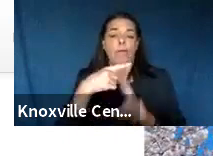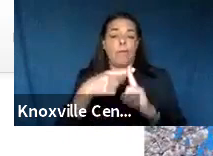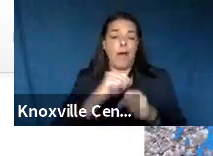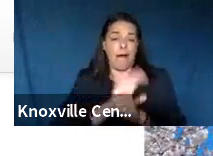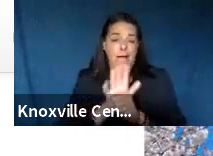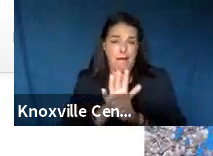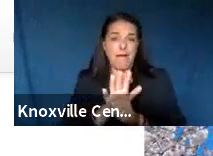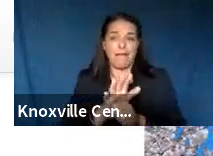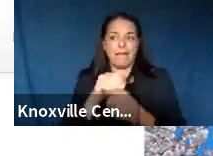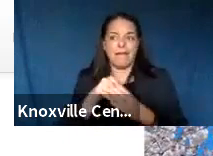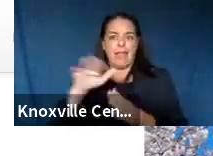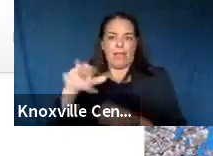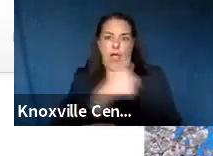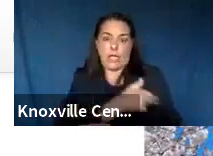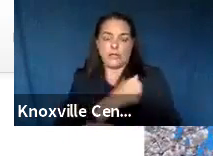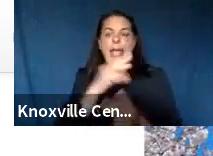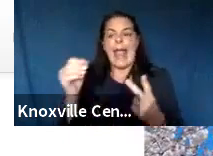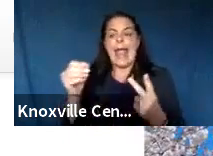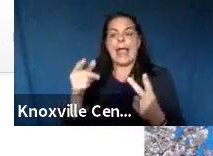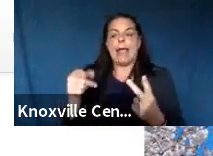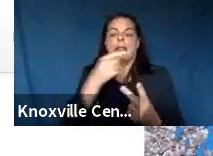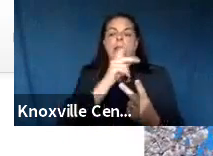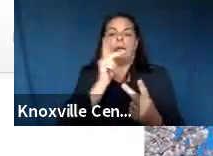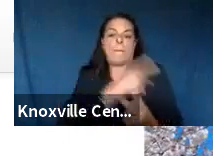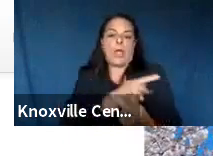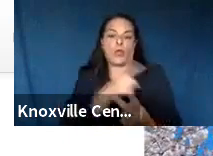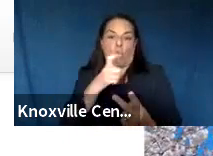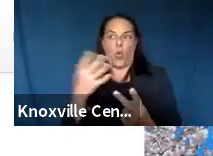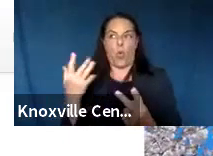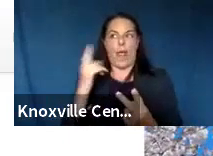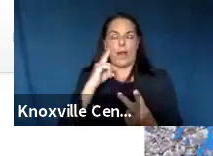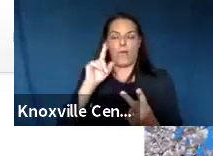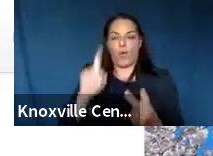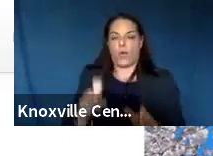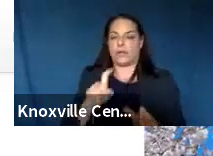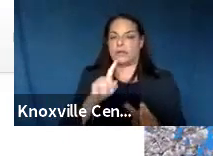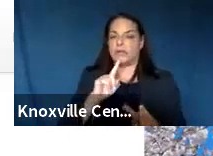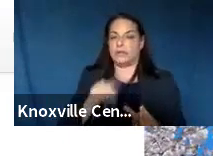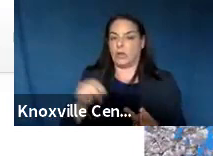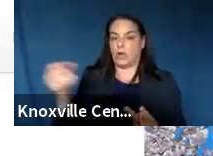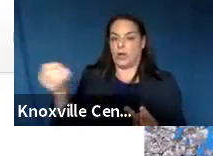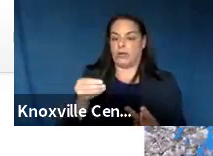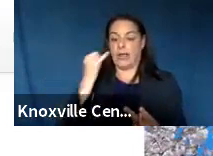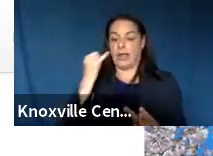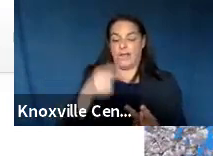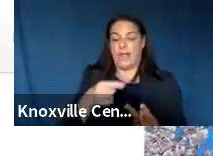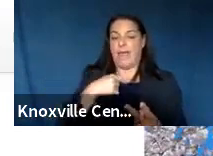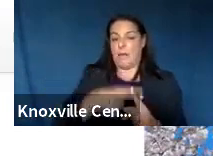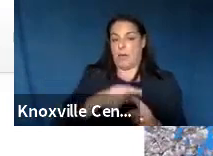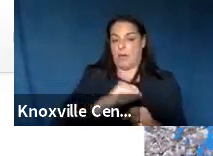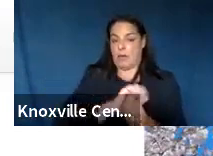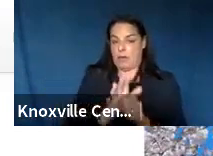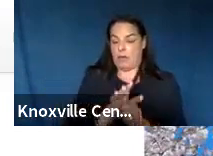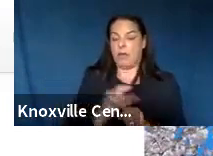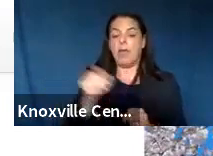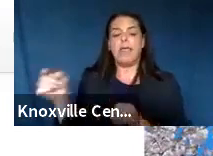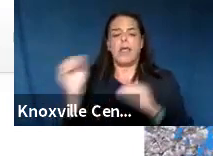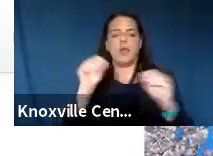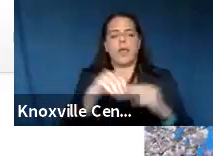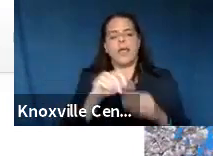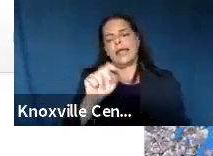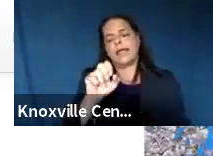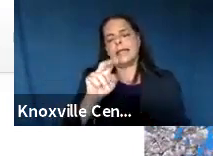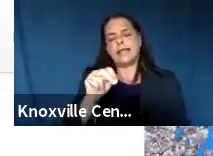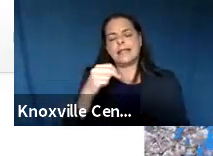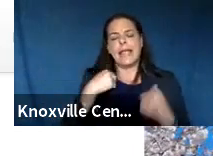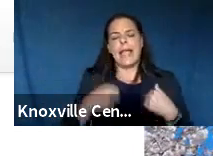with pending test results in the hospital. These data are gathered from the information hospitals put into the Tennessee Healthcare Resource Tracking System,